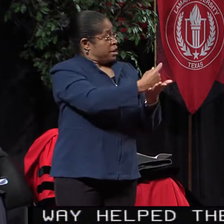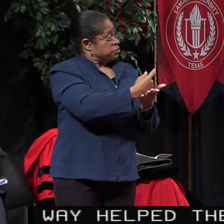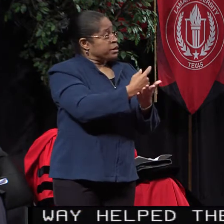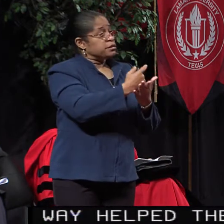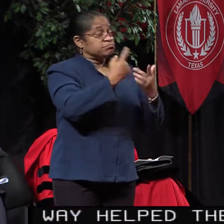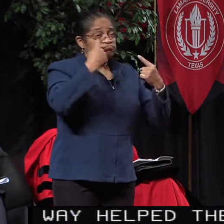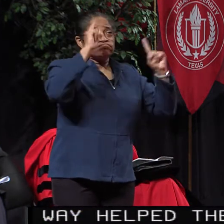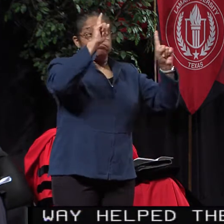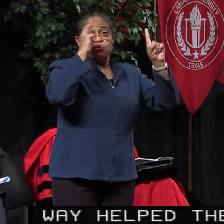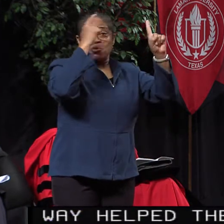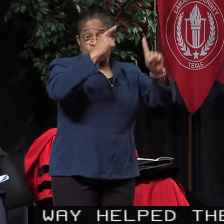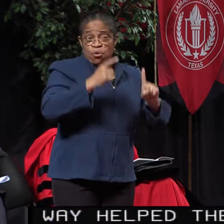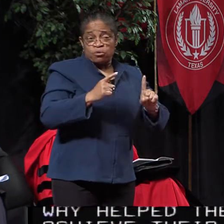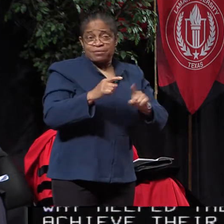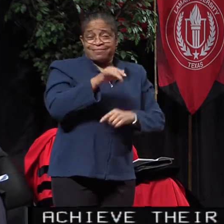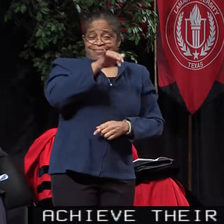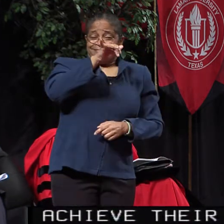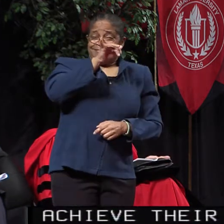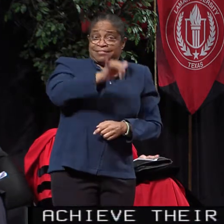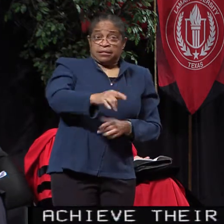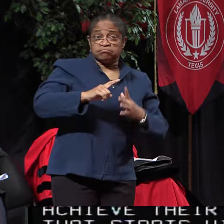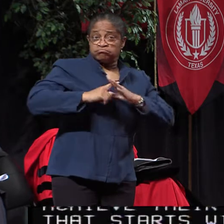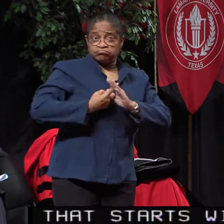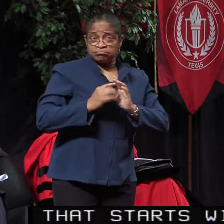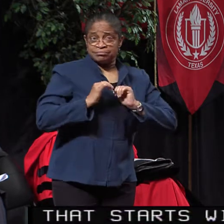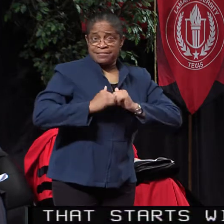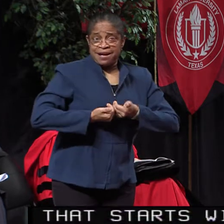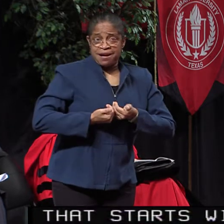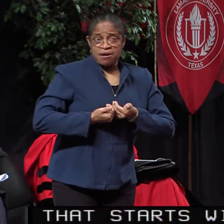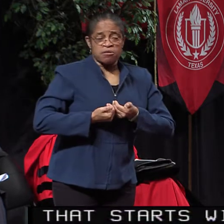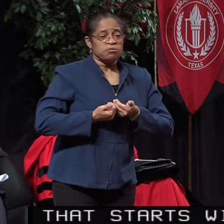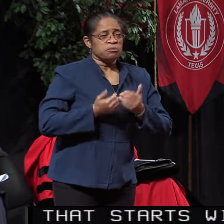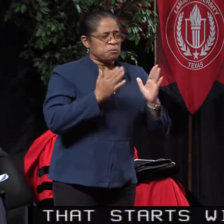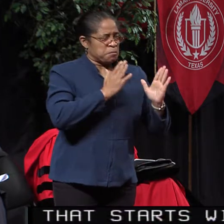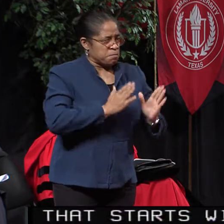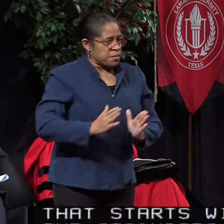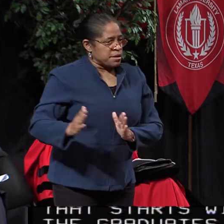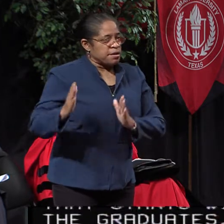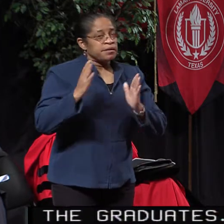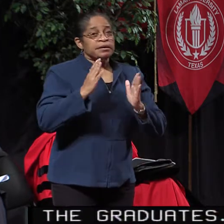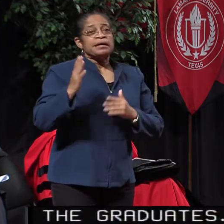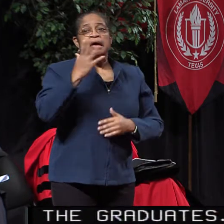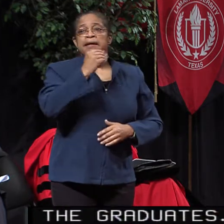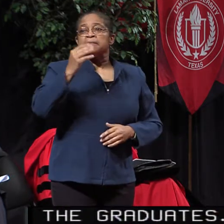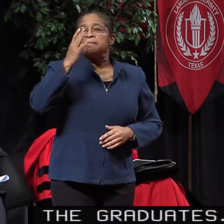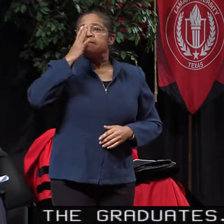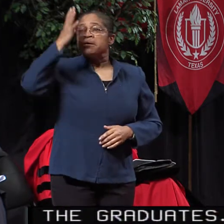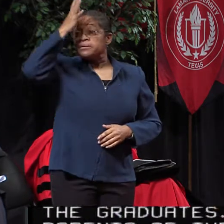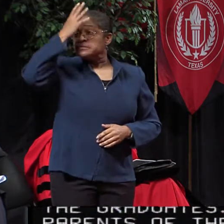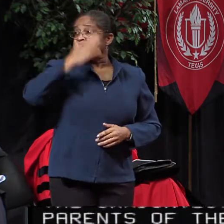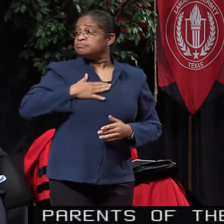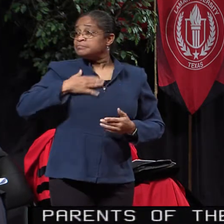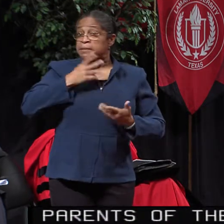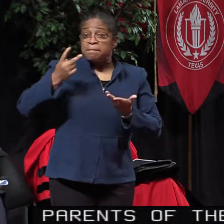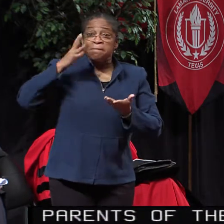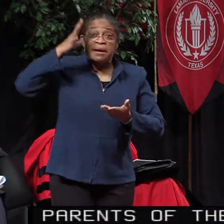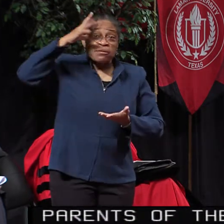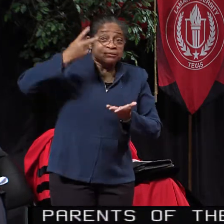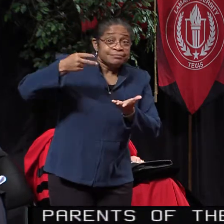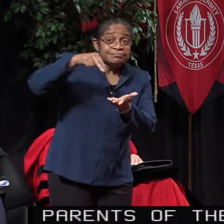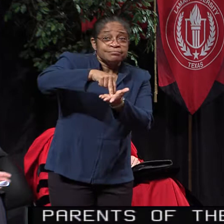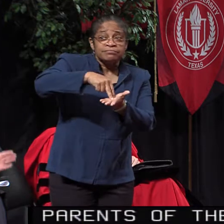goals. Certainly that starts with the parents of the graduates. Would the parents of the graduates please stand and receive our